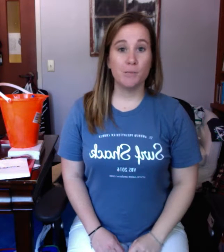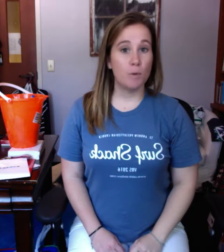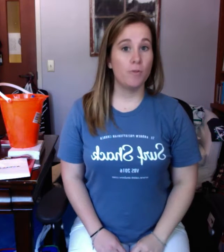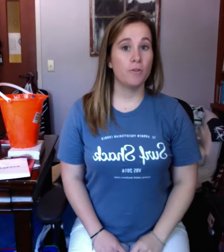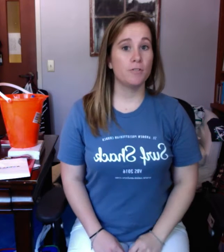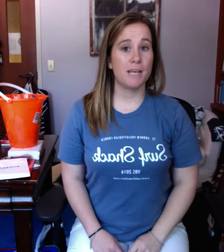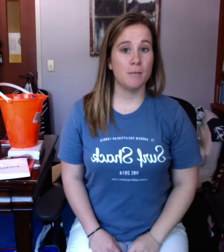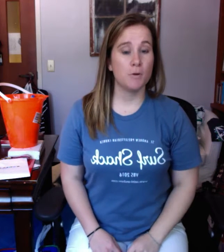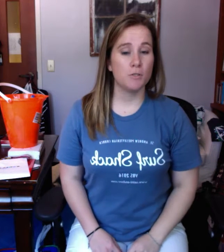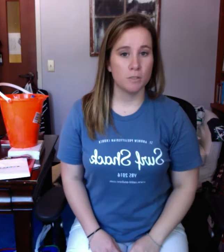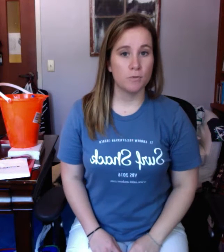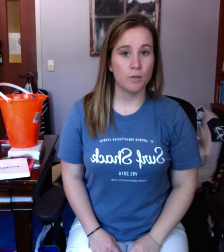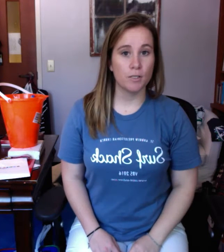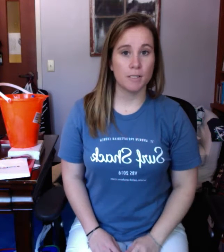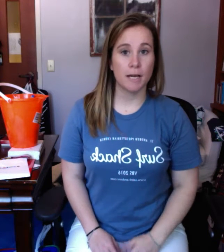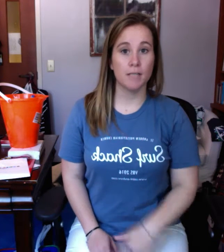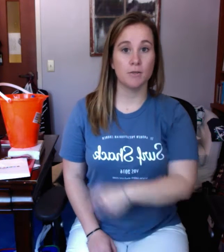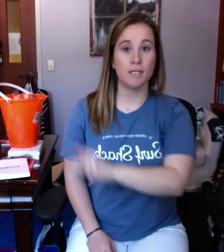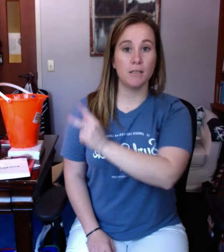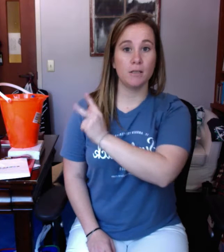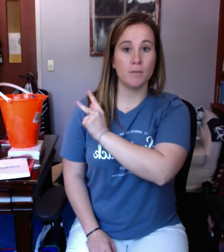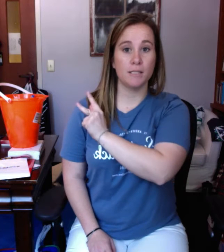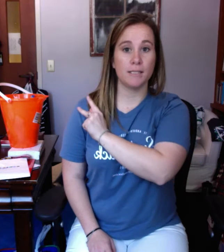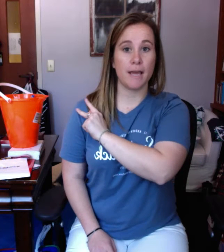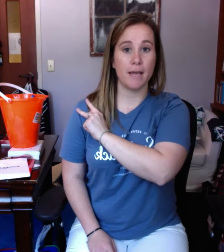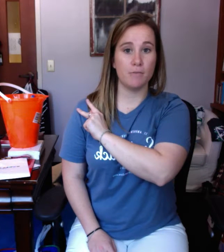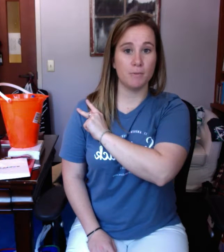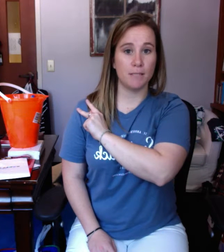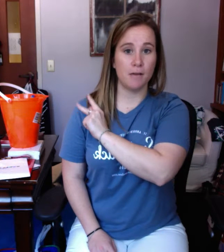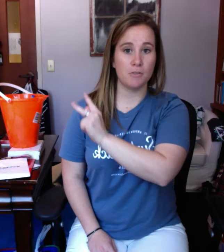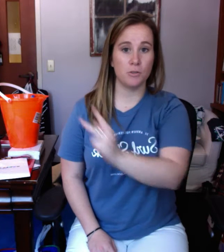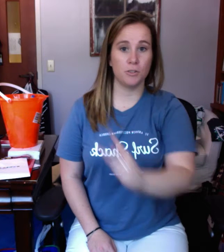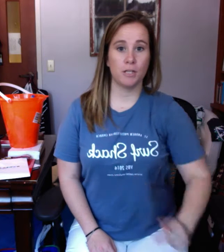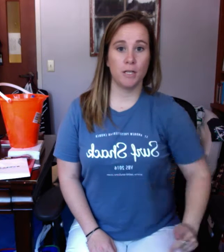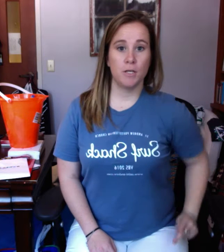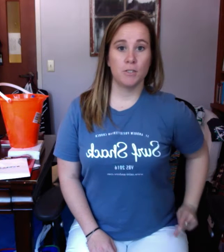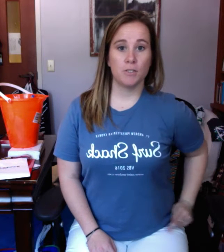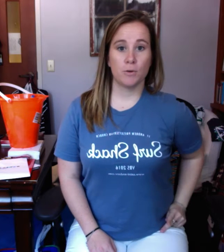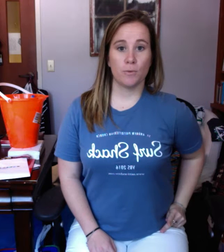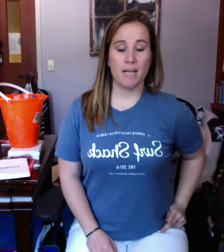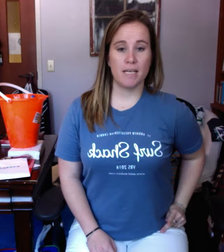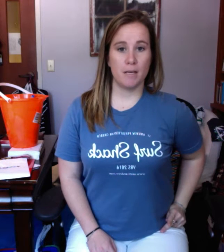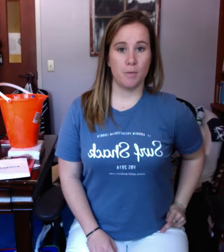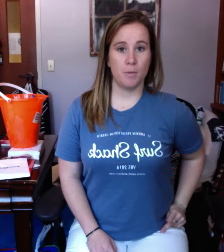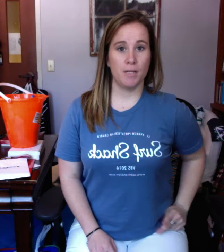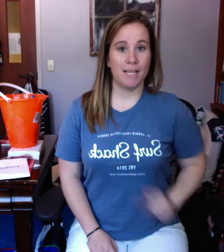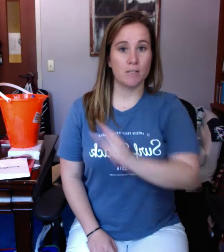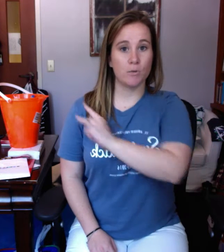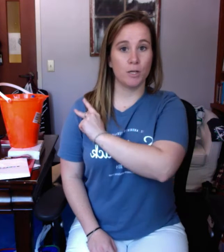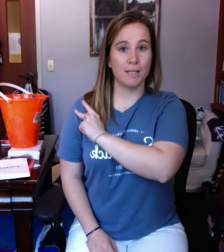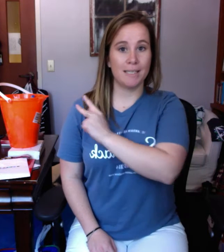both of those hand motions for this sign. So kingdom is K from the left shoulder to the right hip. That's the word